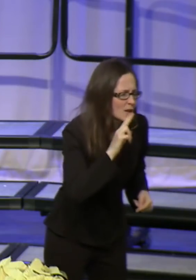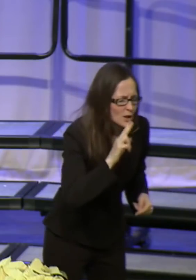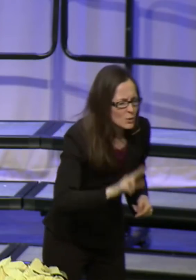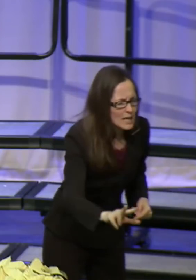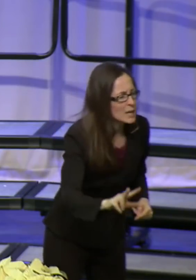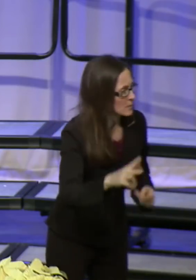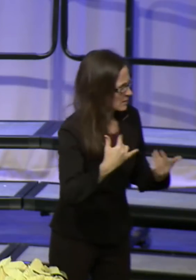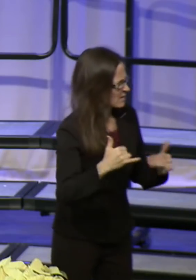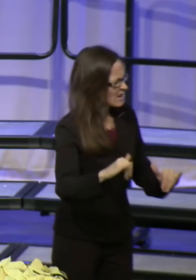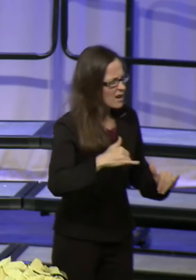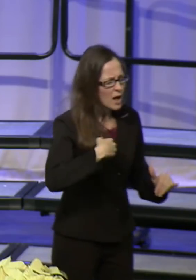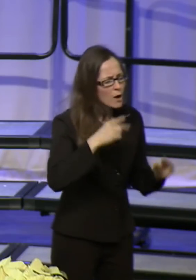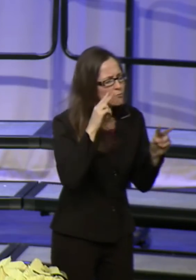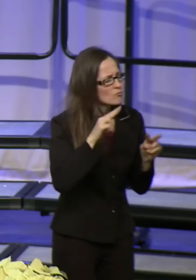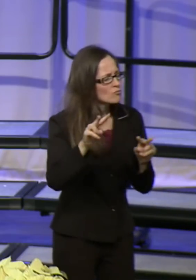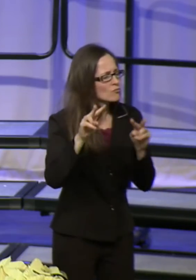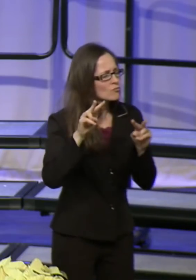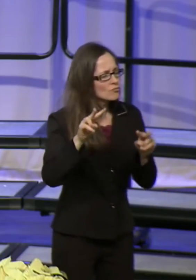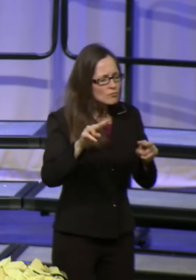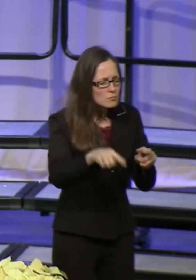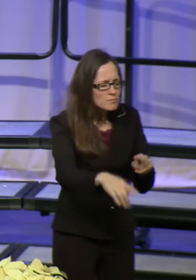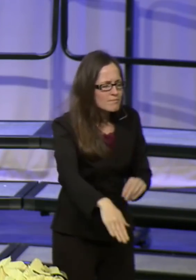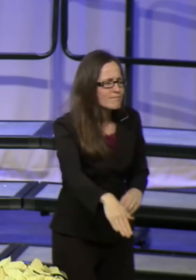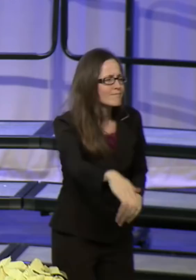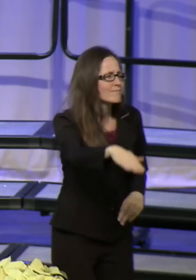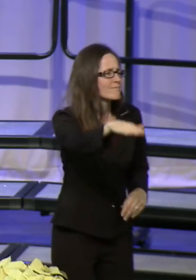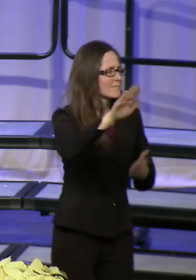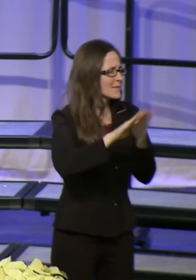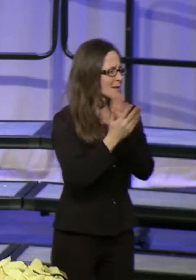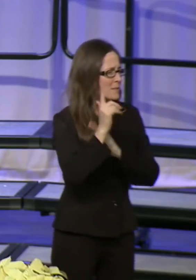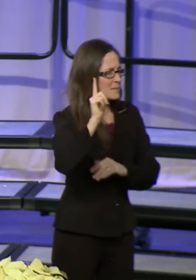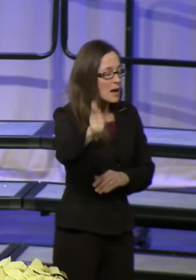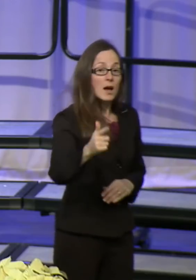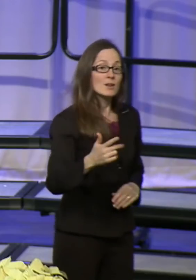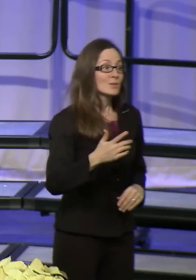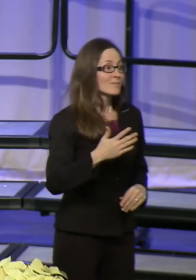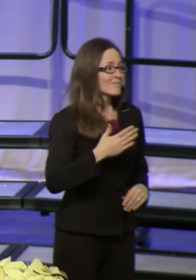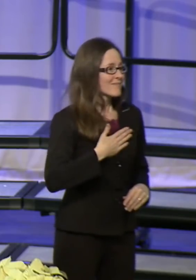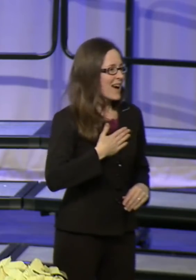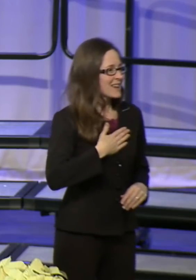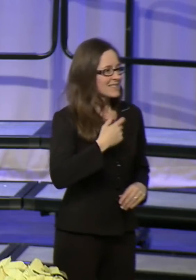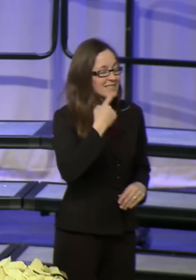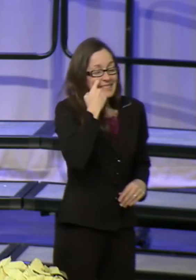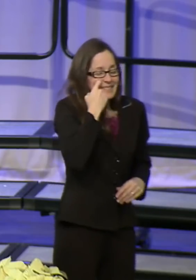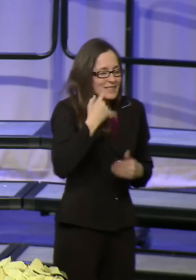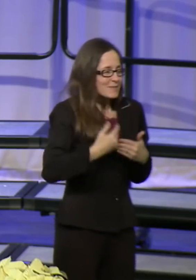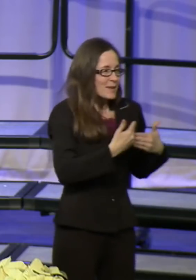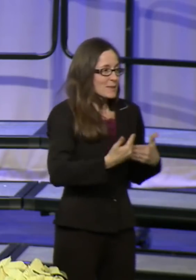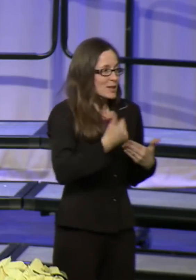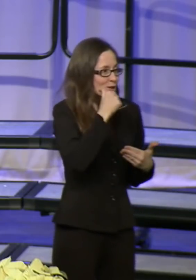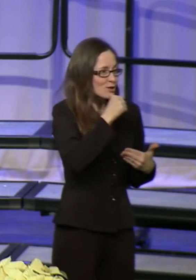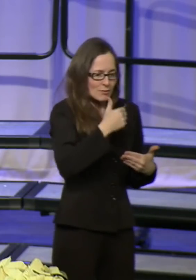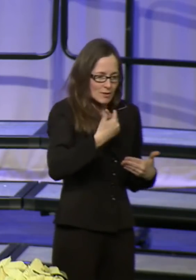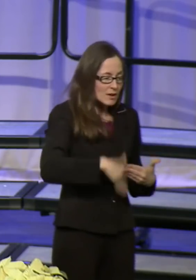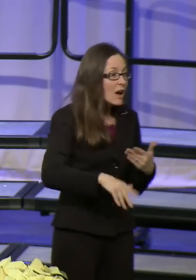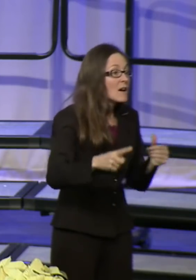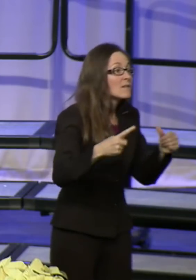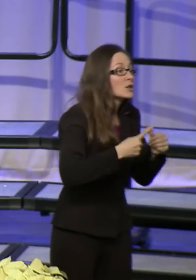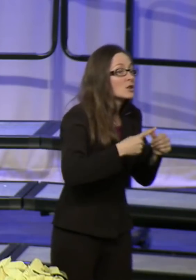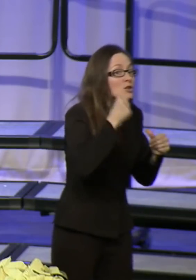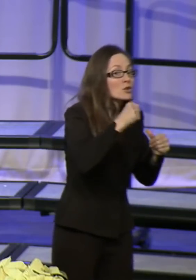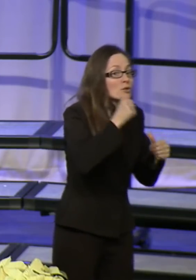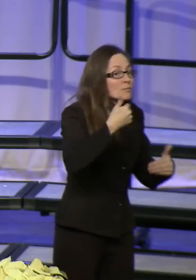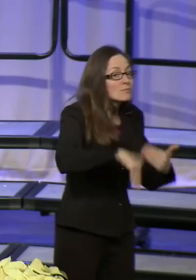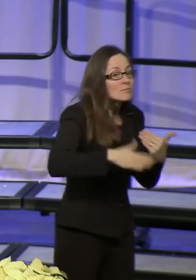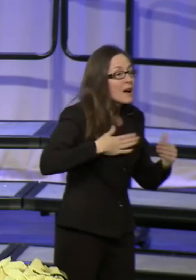love you, buddy, more than you know. To my brand new baby girl, Whitley, the first girl in a generation. Baby